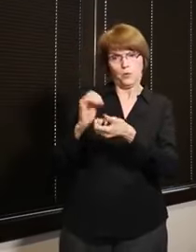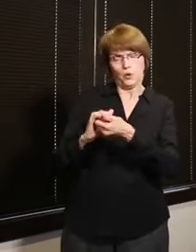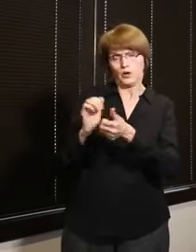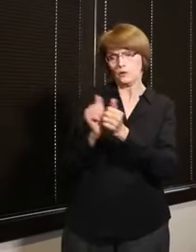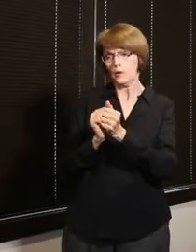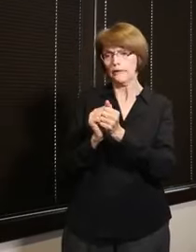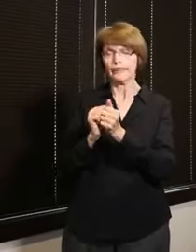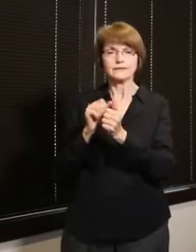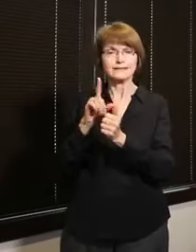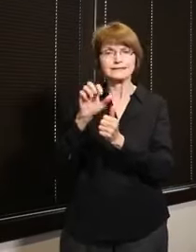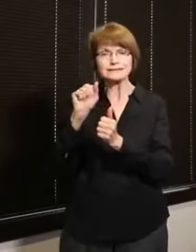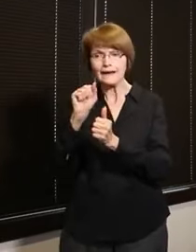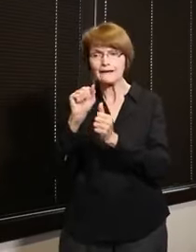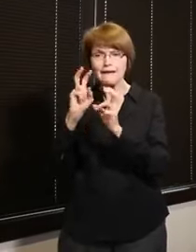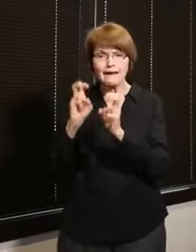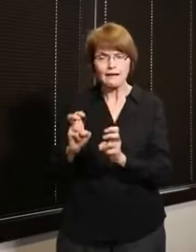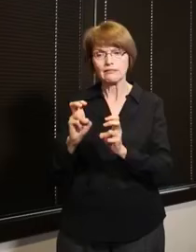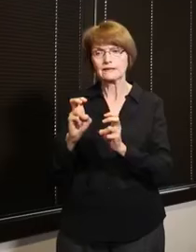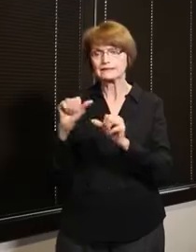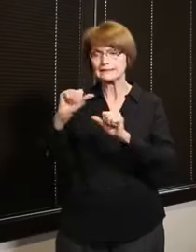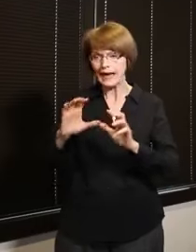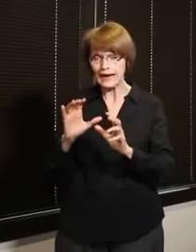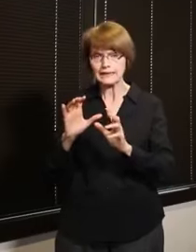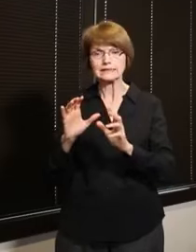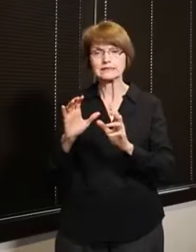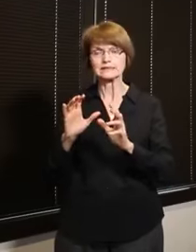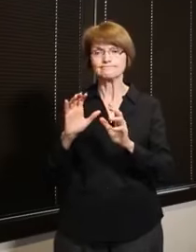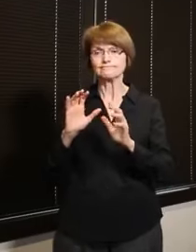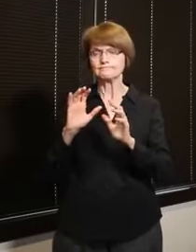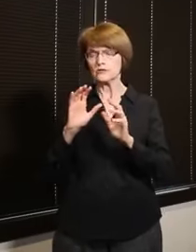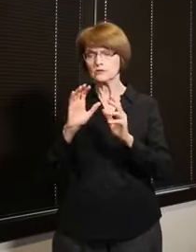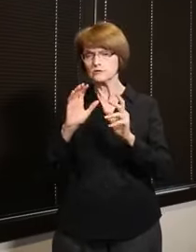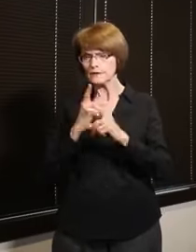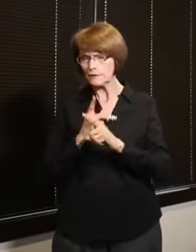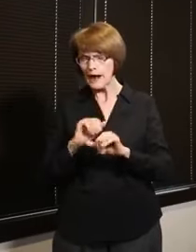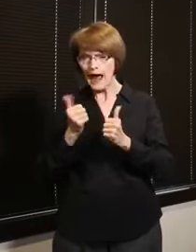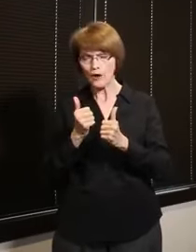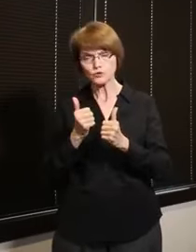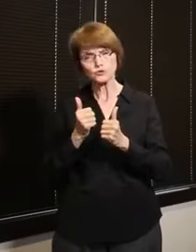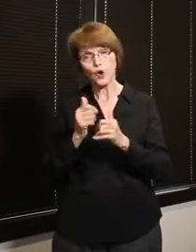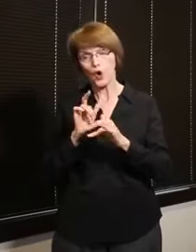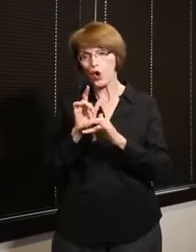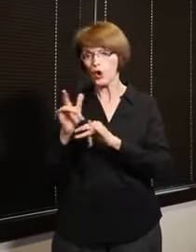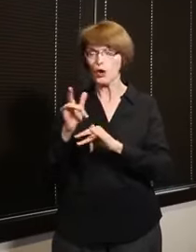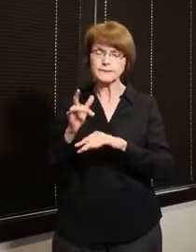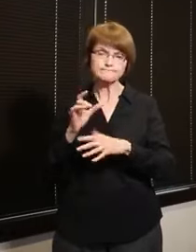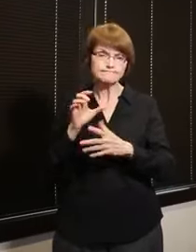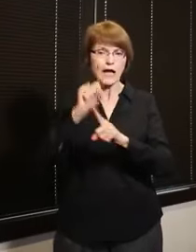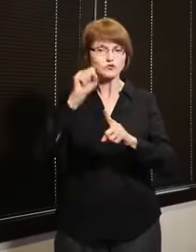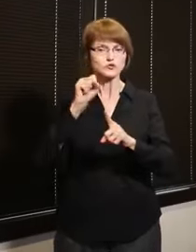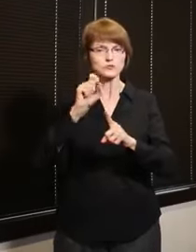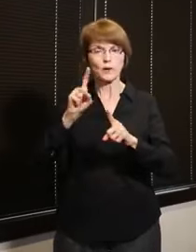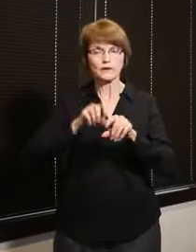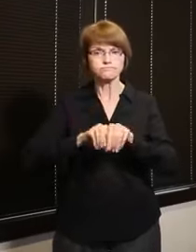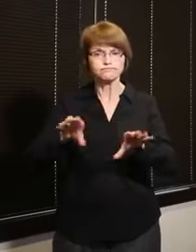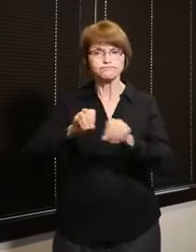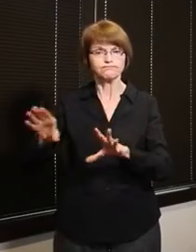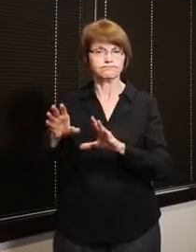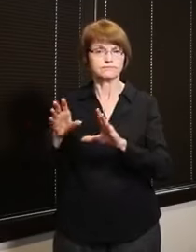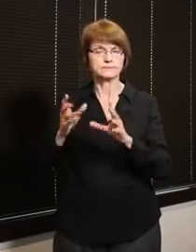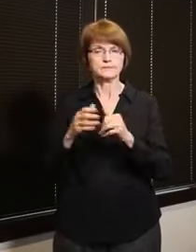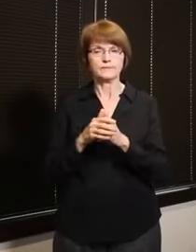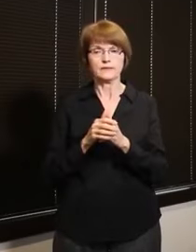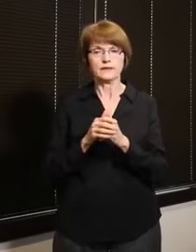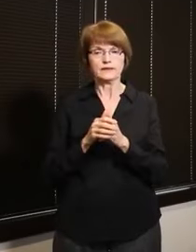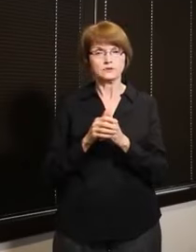other ways that we could look at the data to get as early of a signal as we can. As far as looking for hotspots,